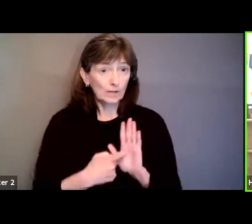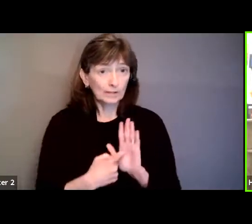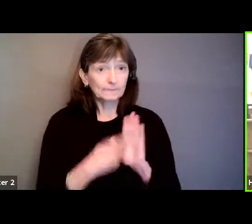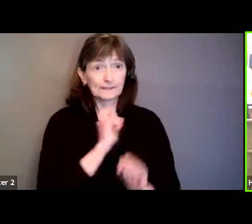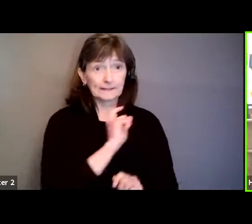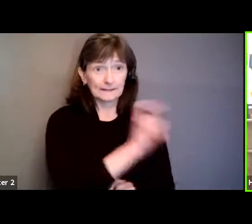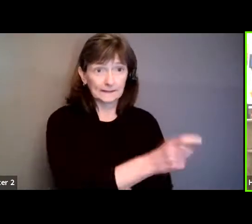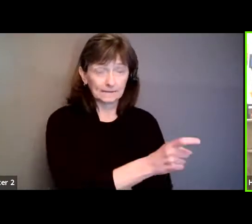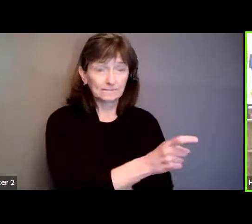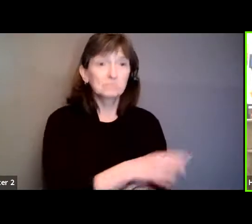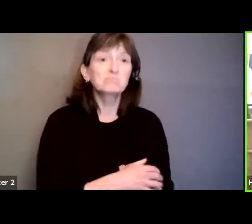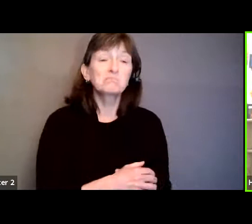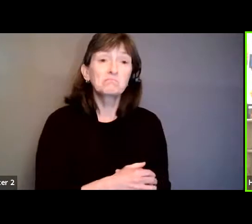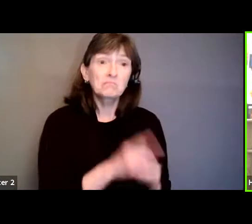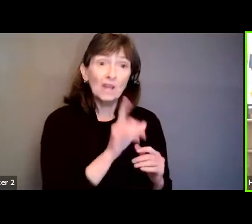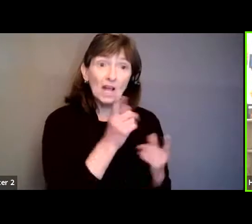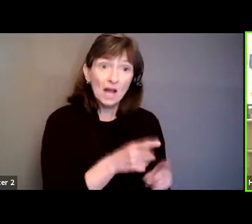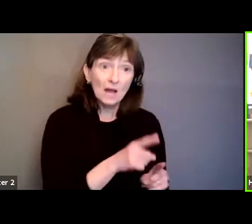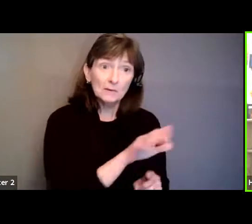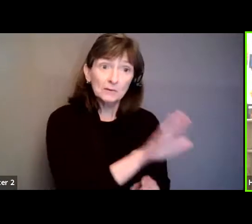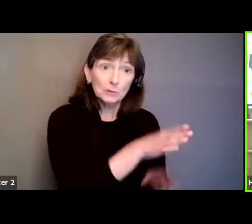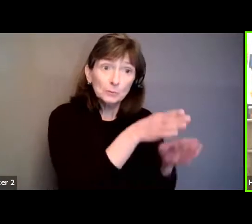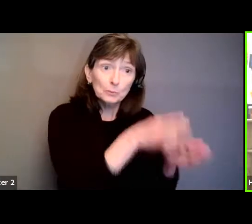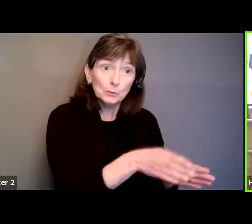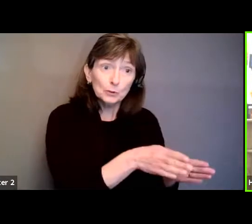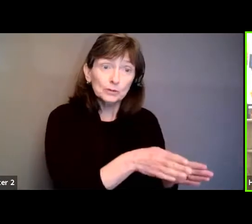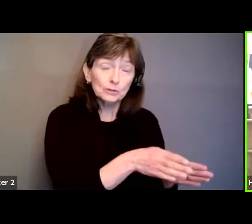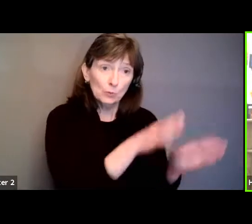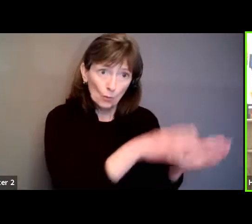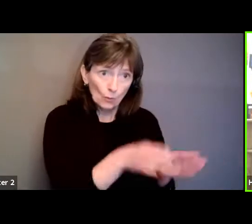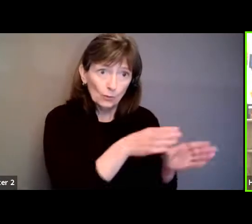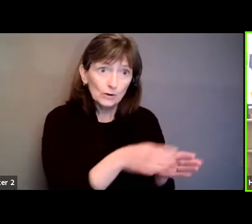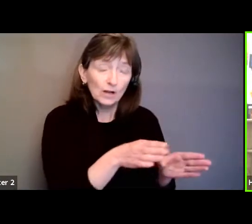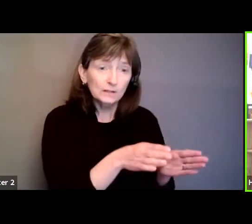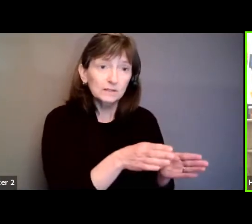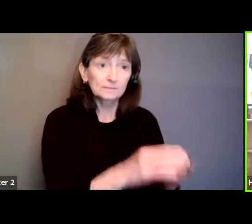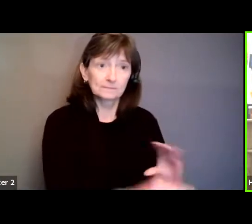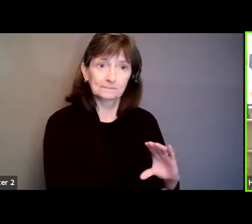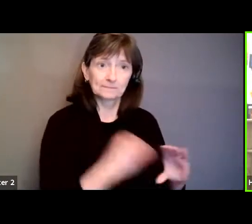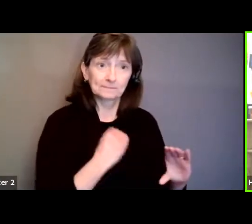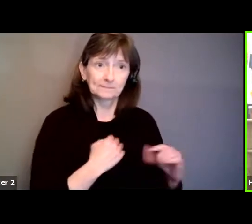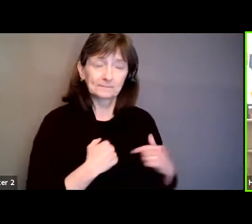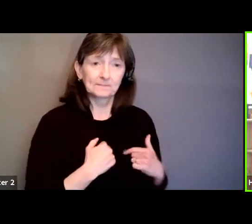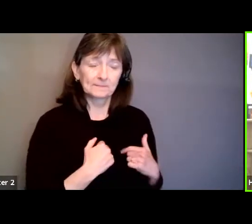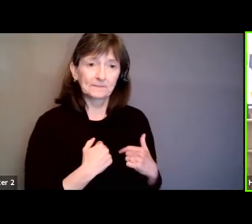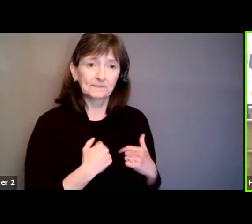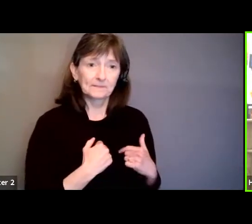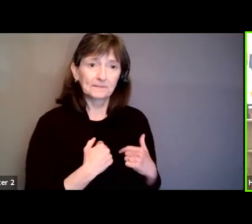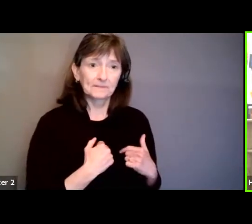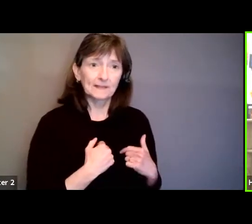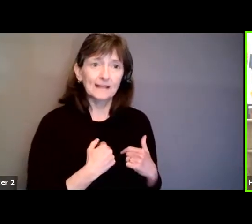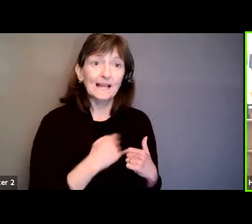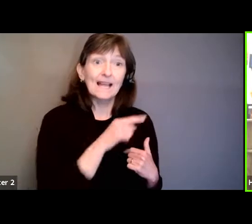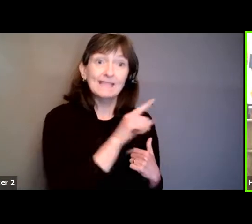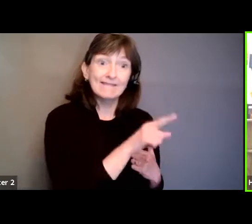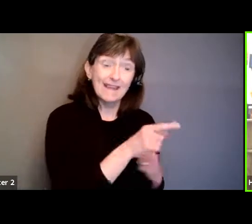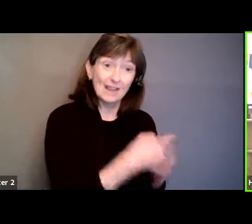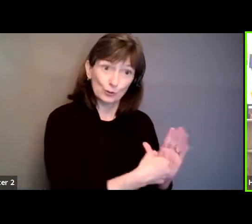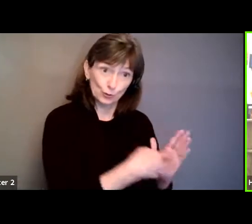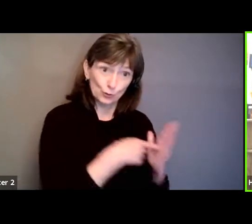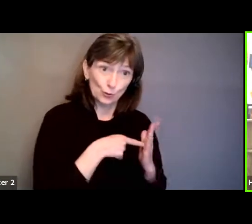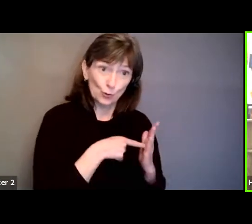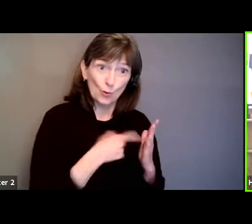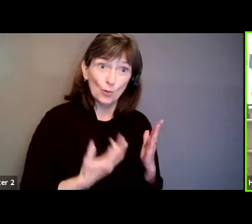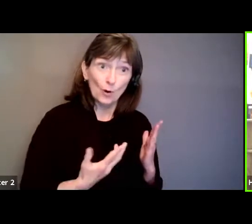of the organizers who was relaying to me a letter that they had received from a